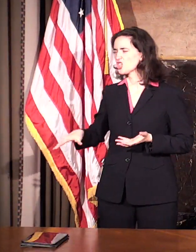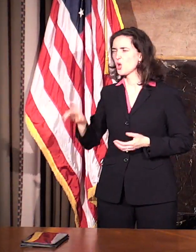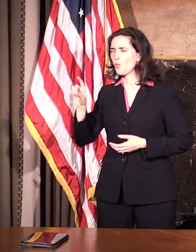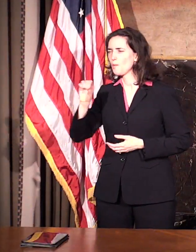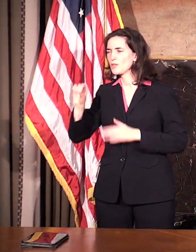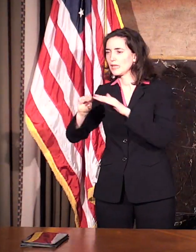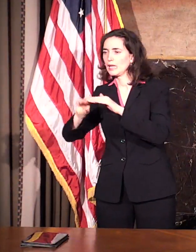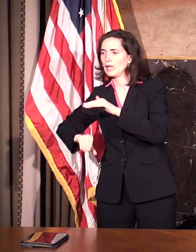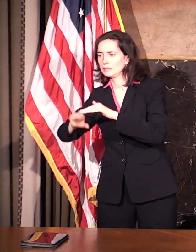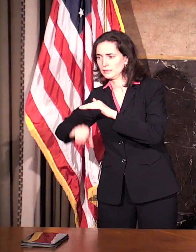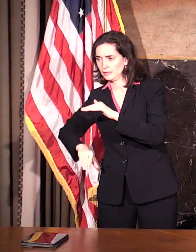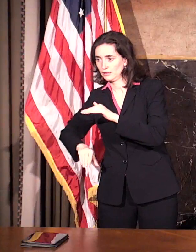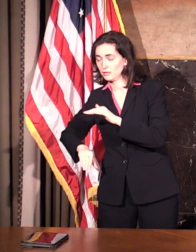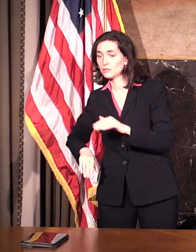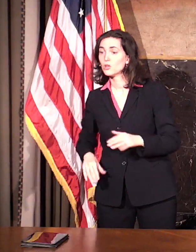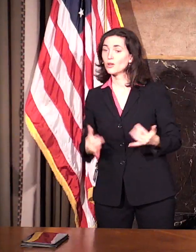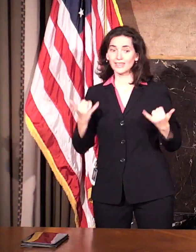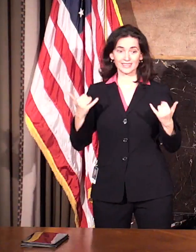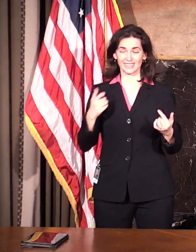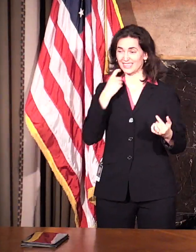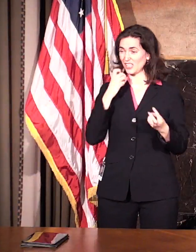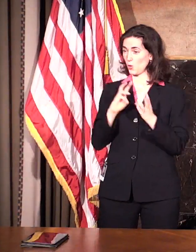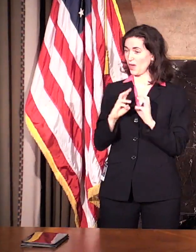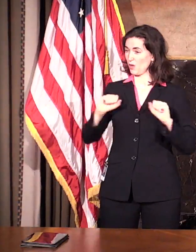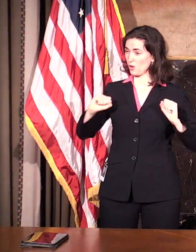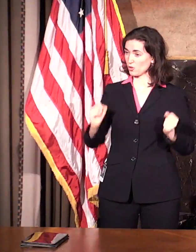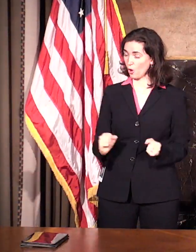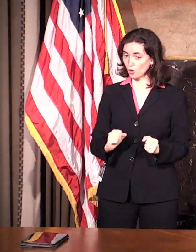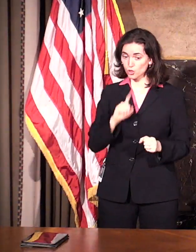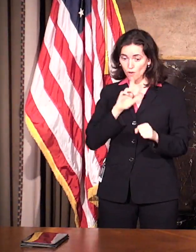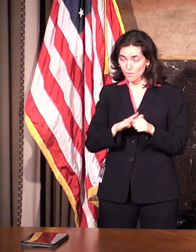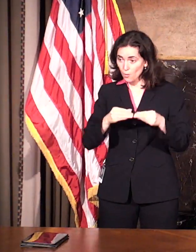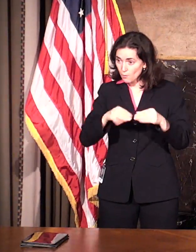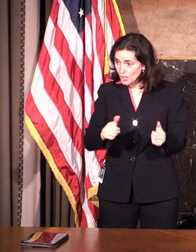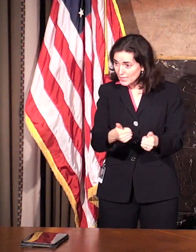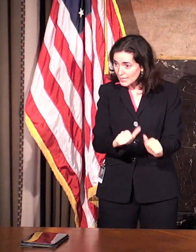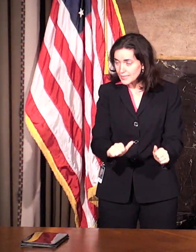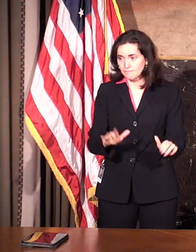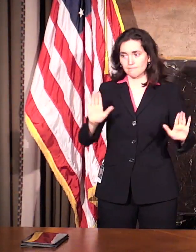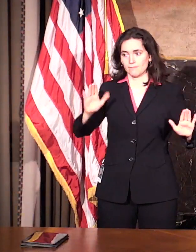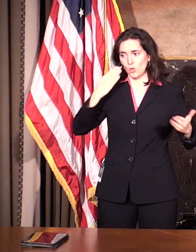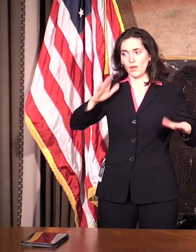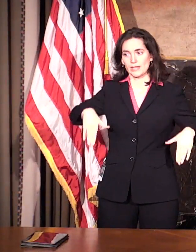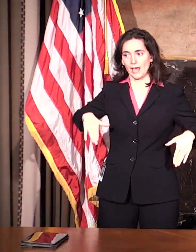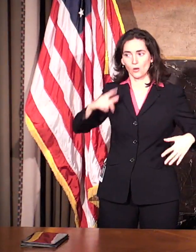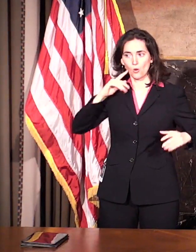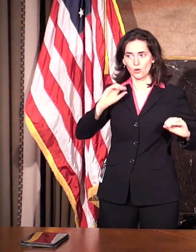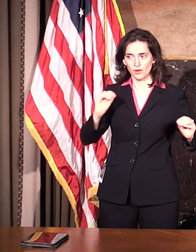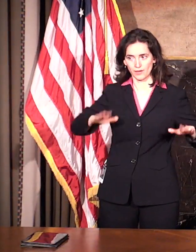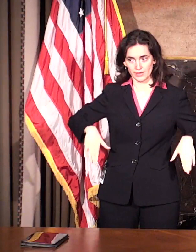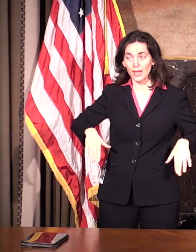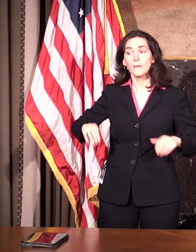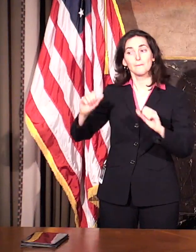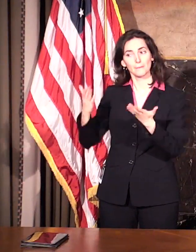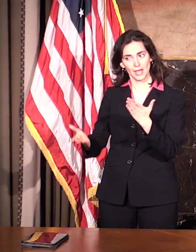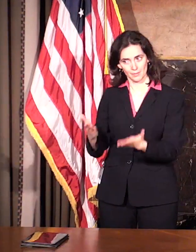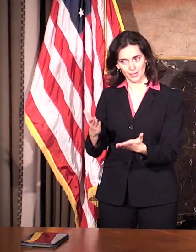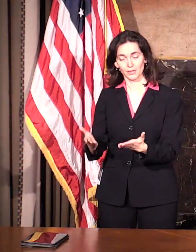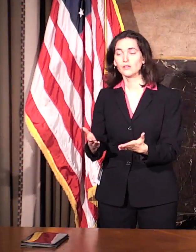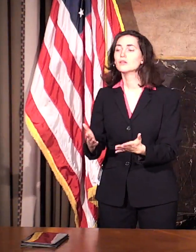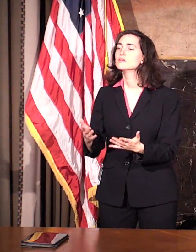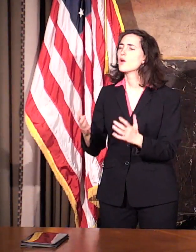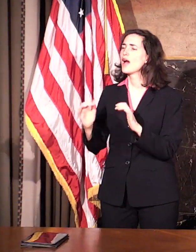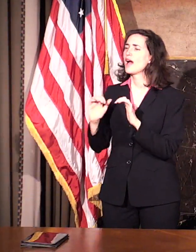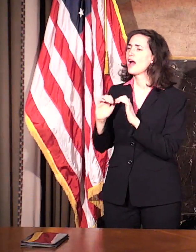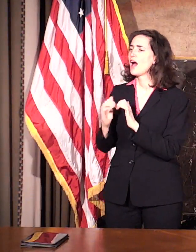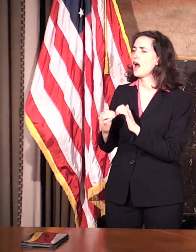any confirmed loss from this recent weather event. We very well might. There's a process that goes into this, and the first step when